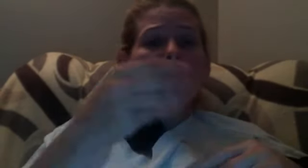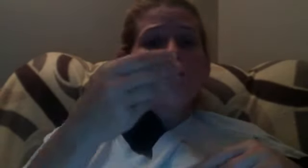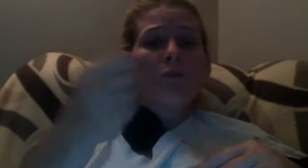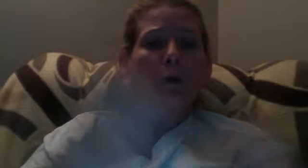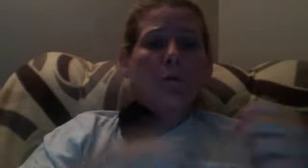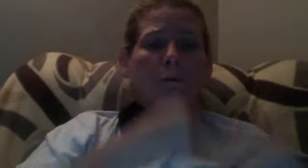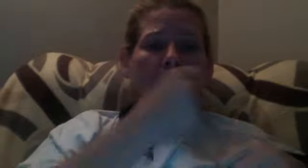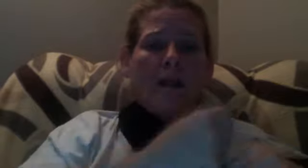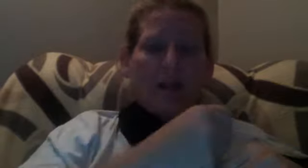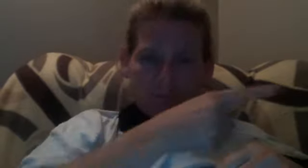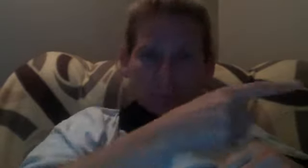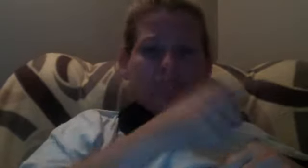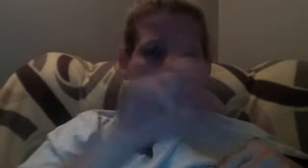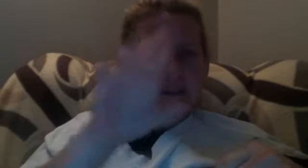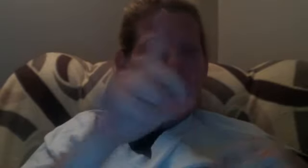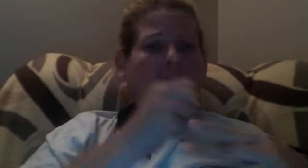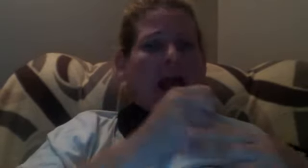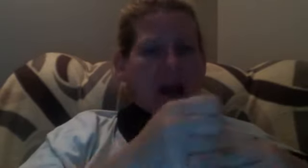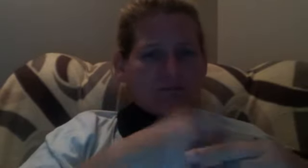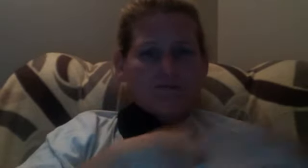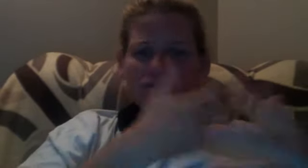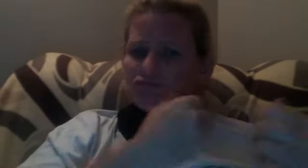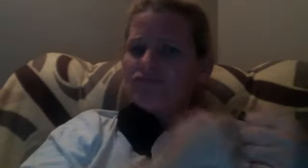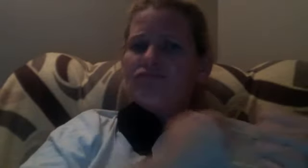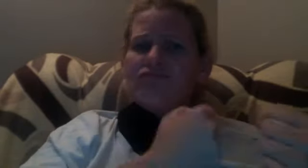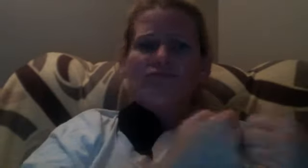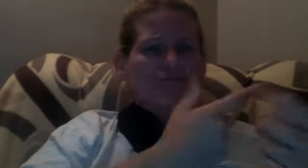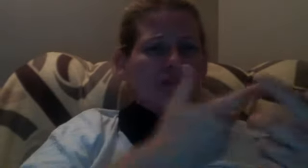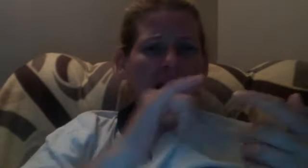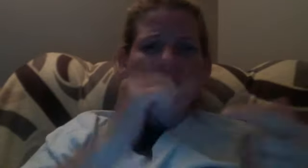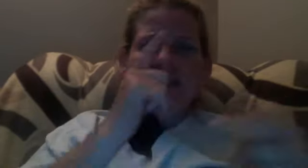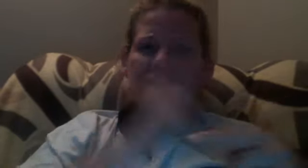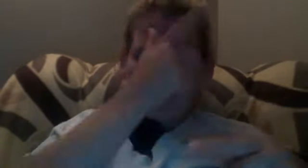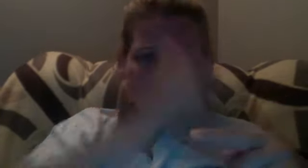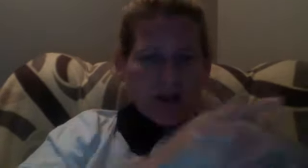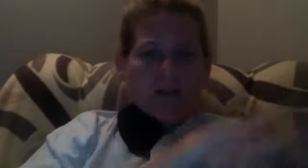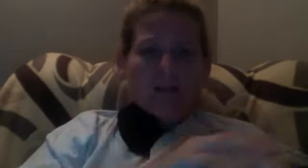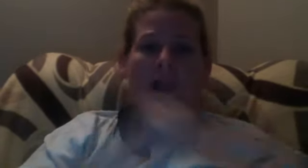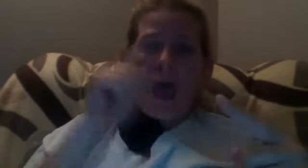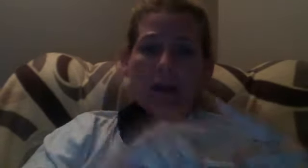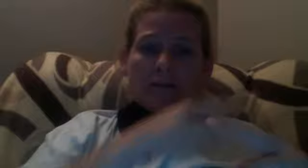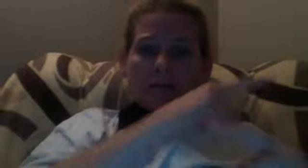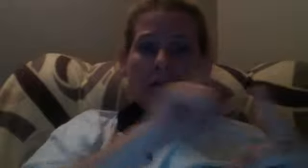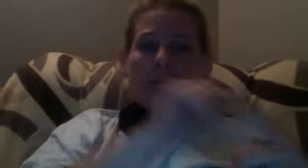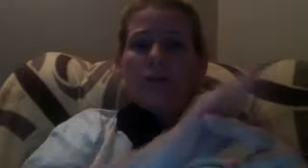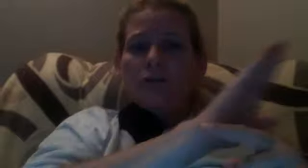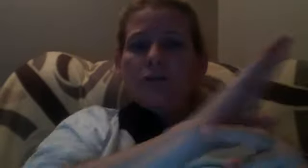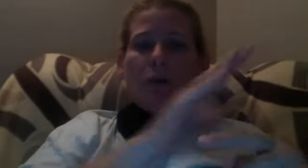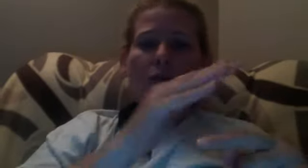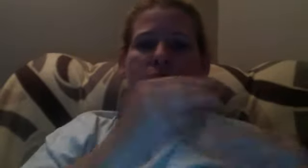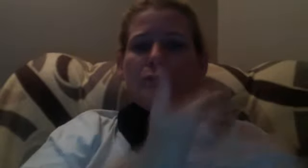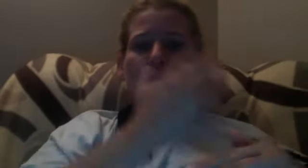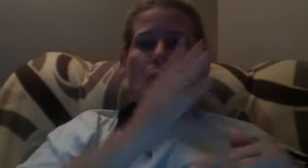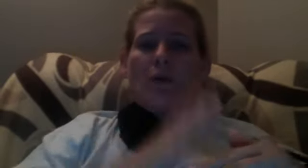break its shell, Lindor's lusciously smooth center starts to melt, and so will you. Lindor truffles from the master